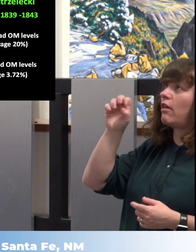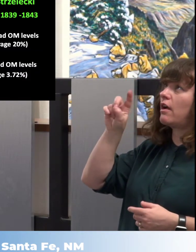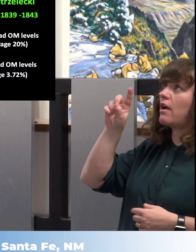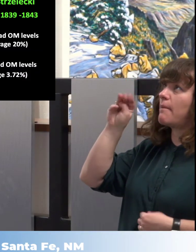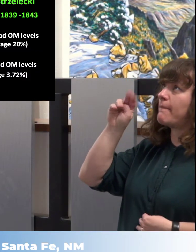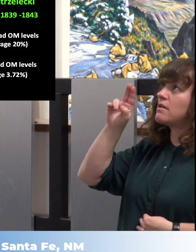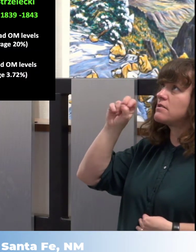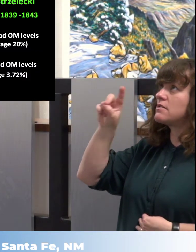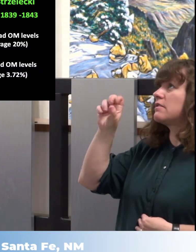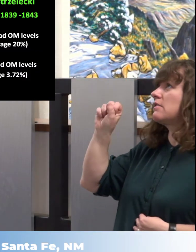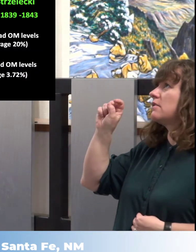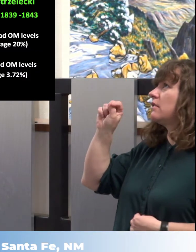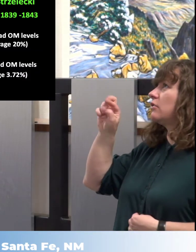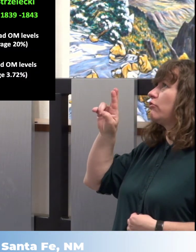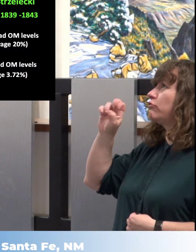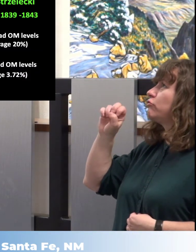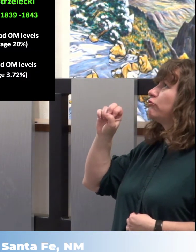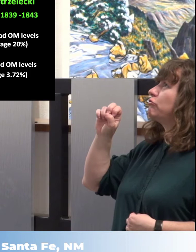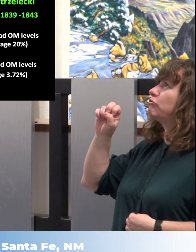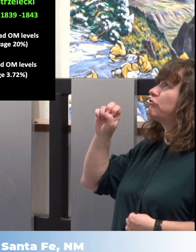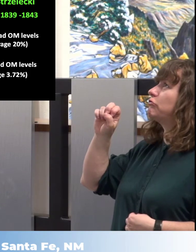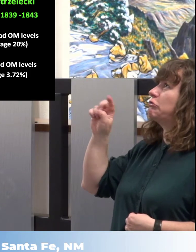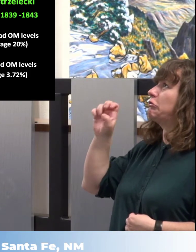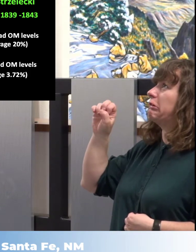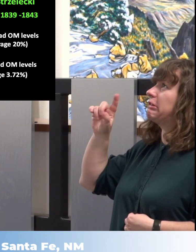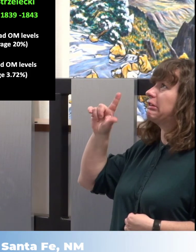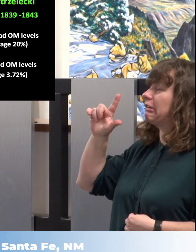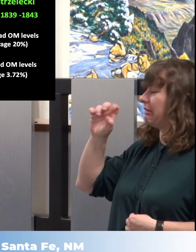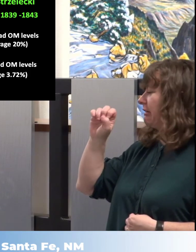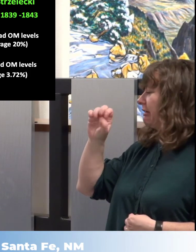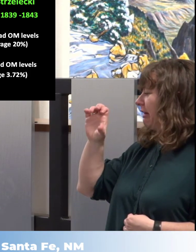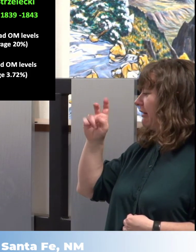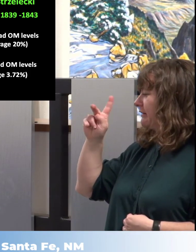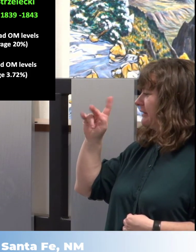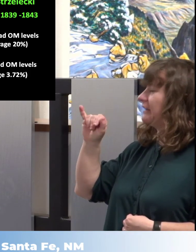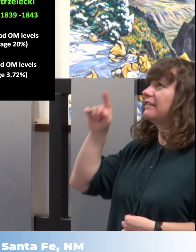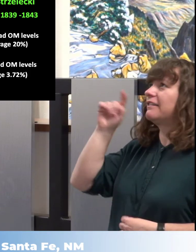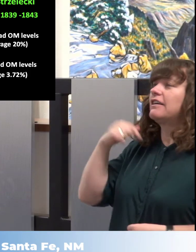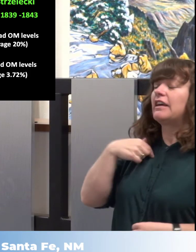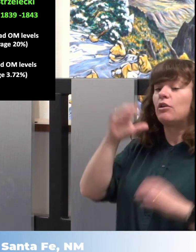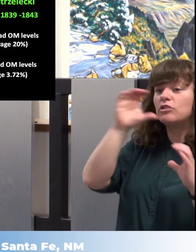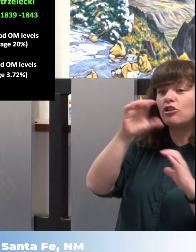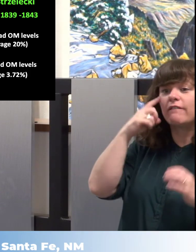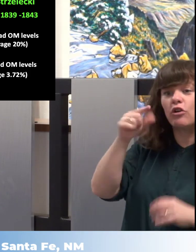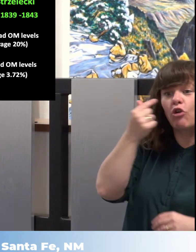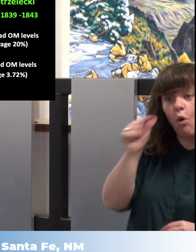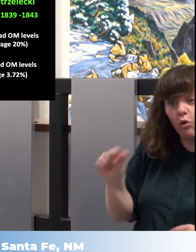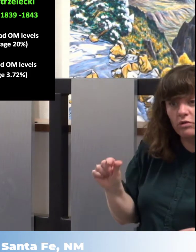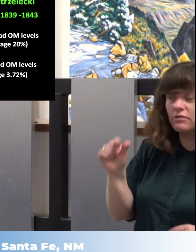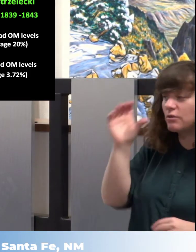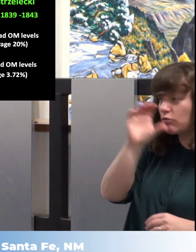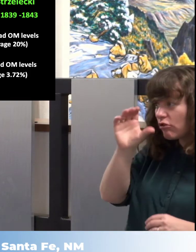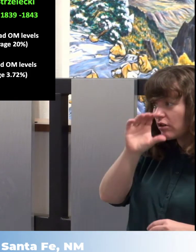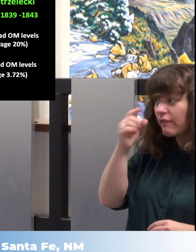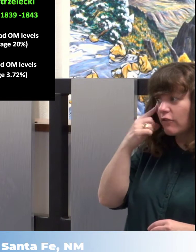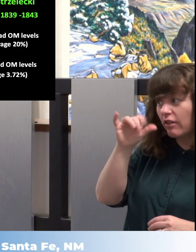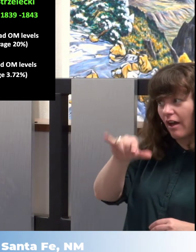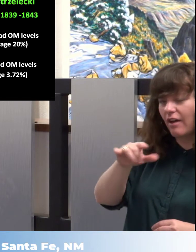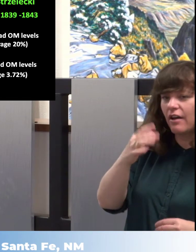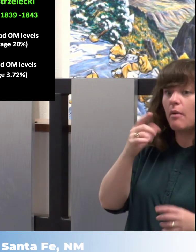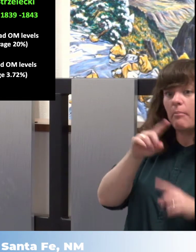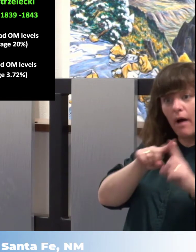geologist and explorer who came to Australia who was actually looking for gold but he was very, very interested